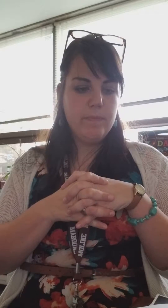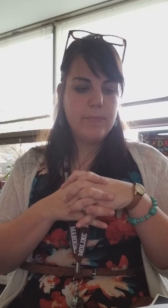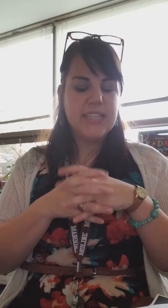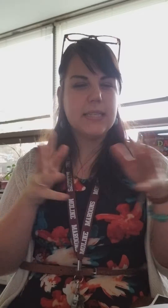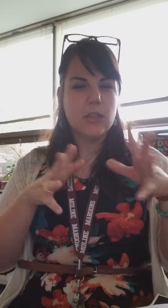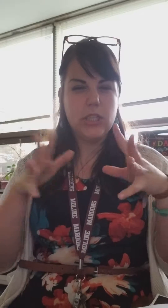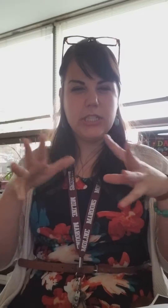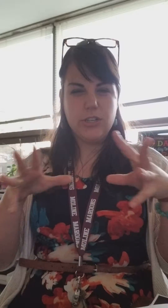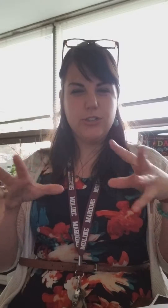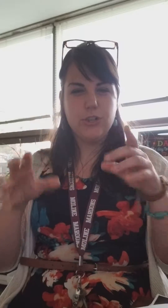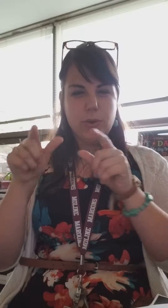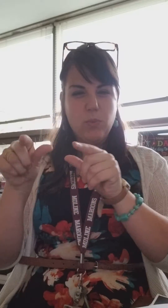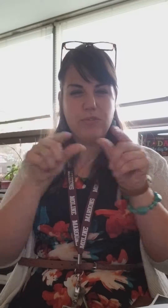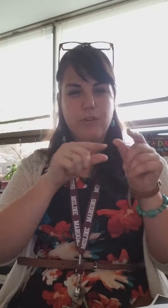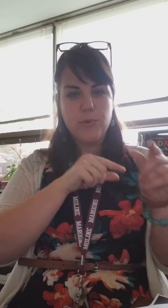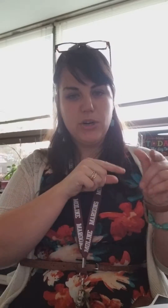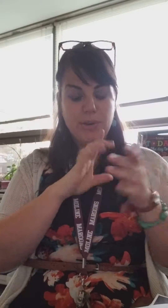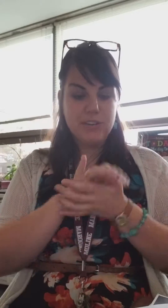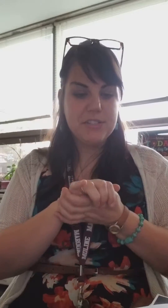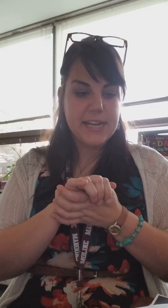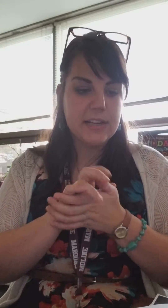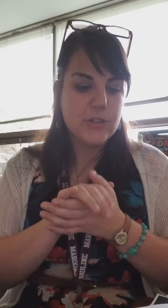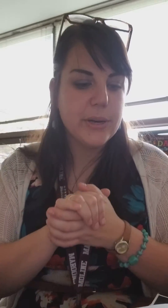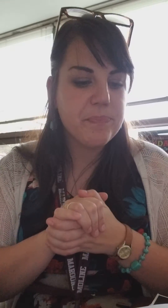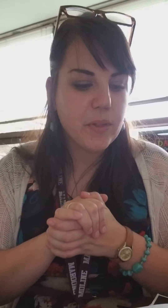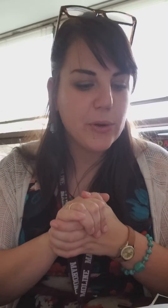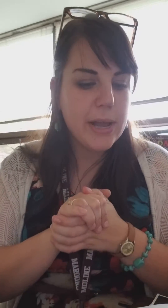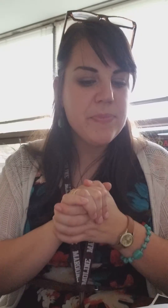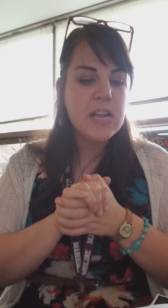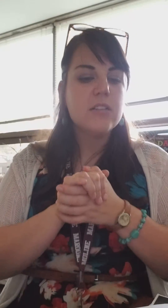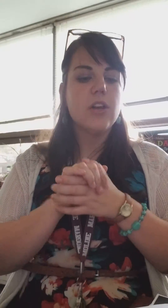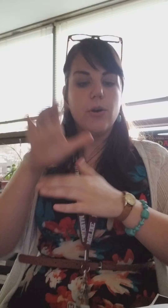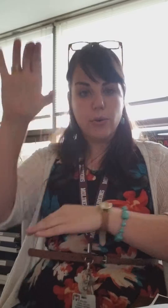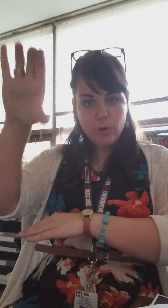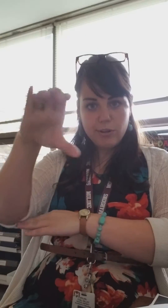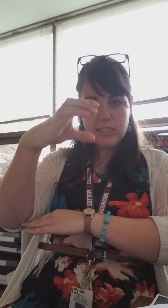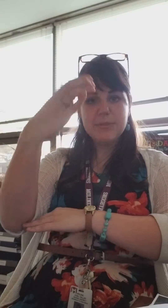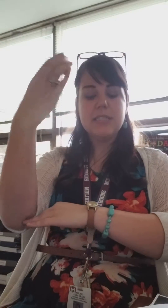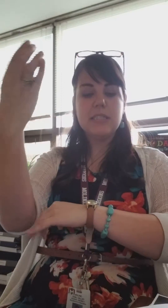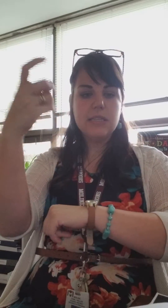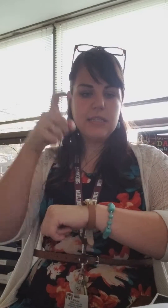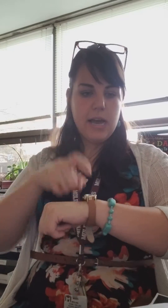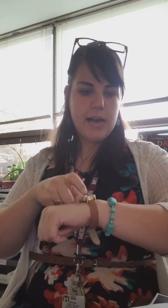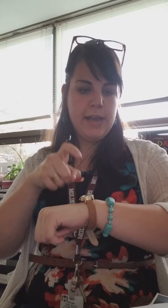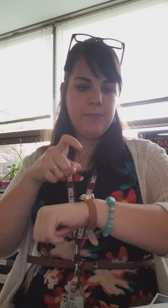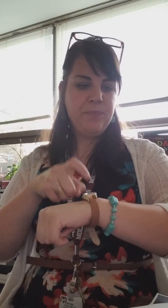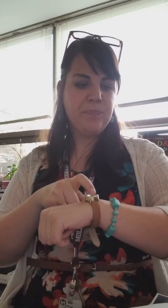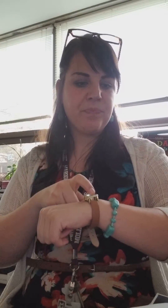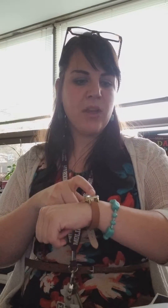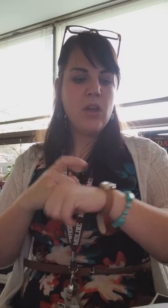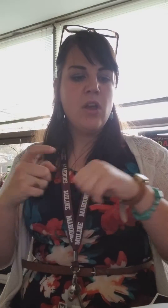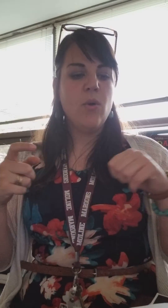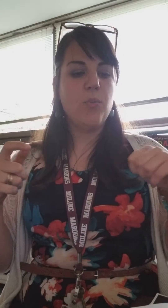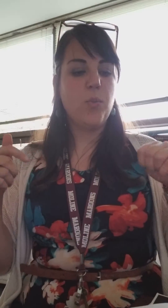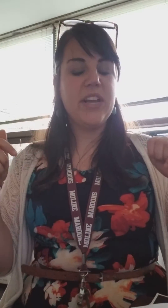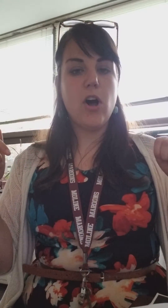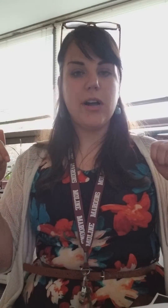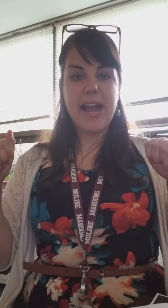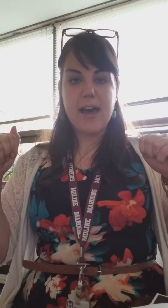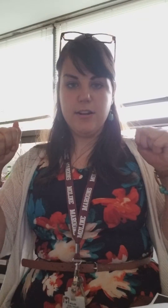but it's a little easier to do it word for word when you're singing to it. Okay, so Christmas is the time. We all gather. So